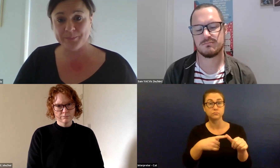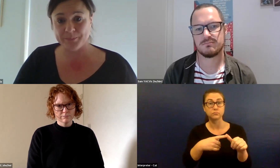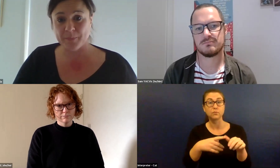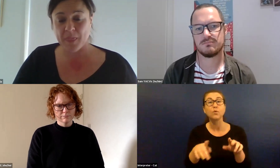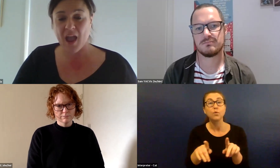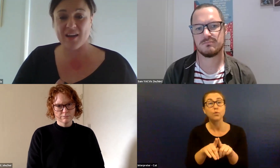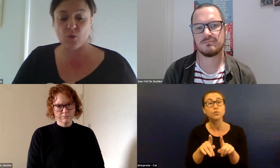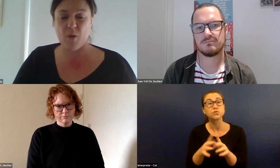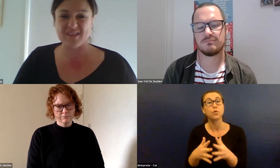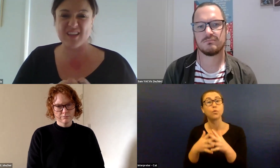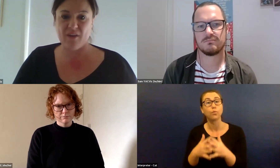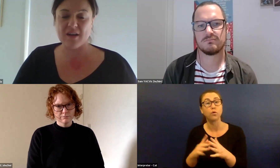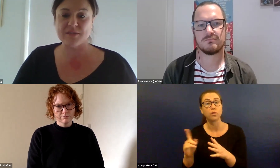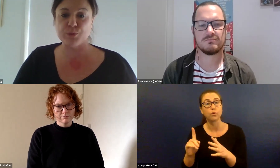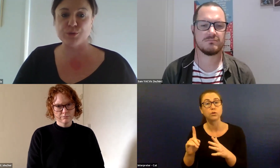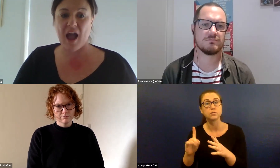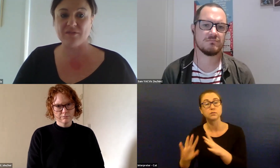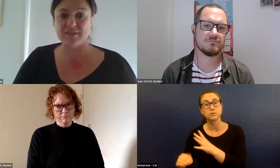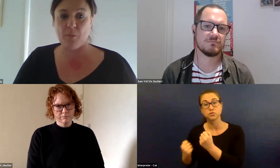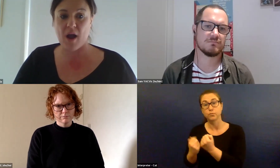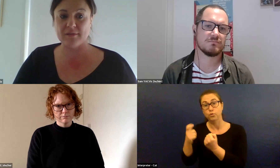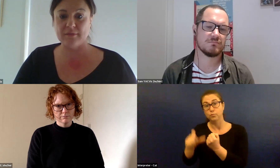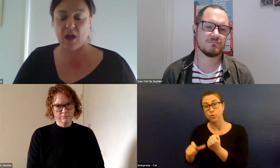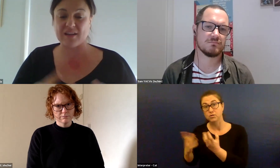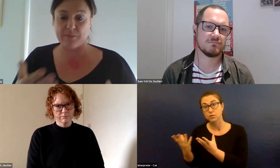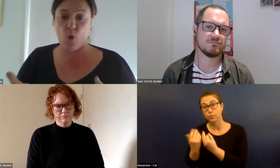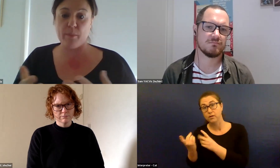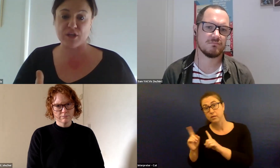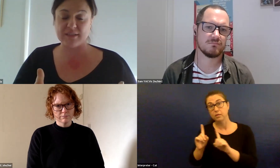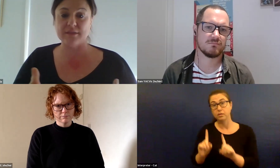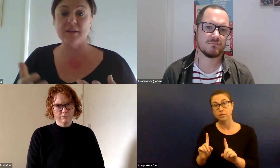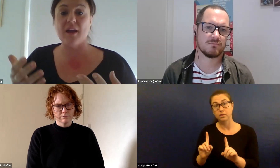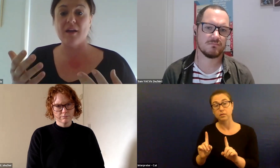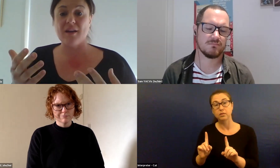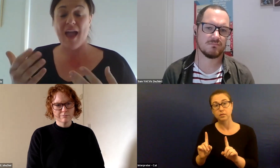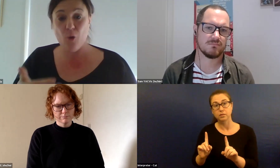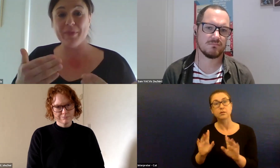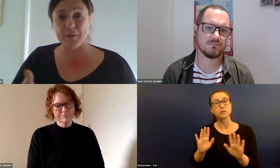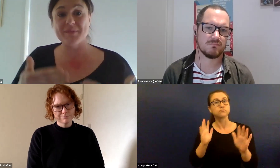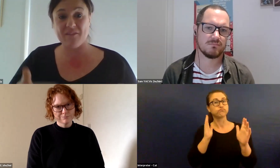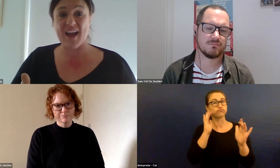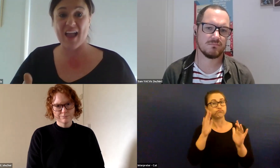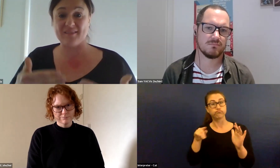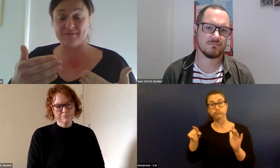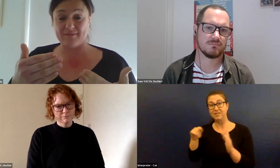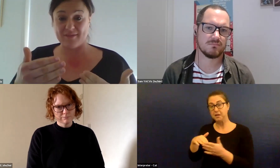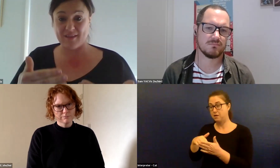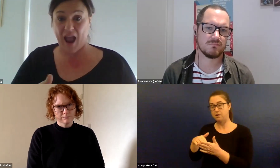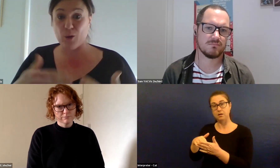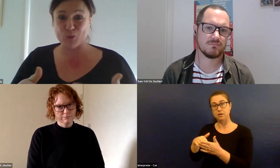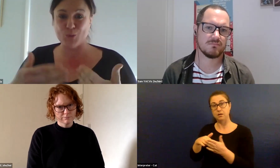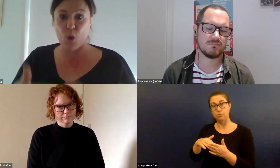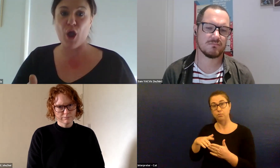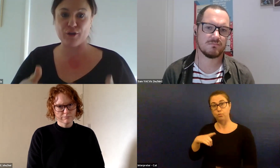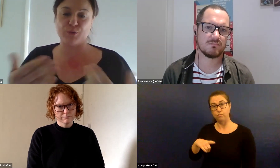them. And it's always advisable to have someone, like a support person, help them navigate